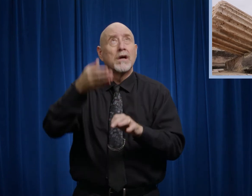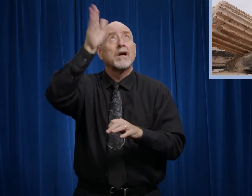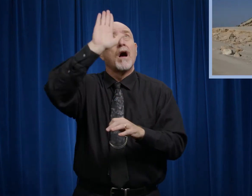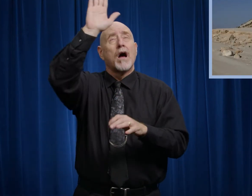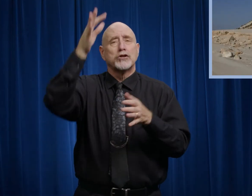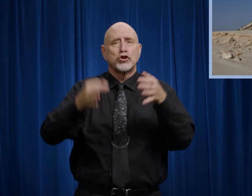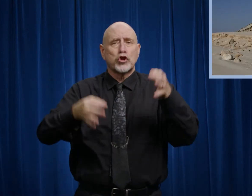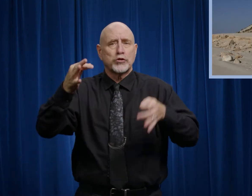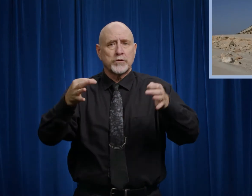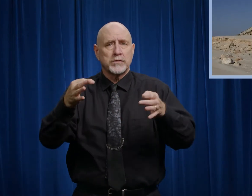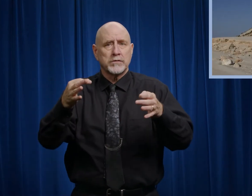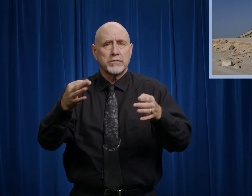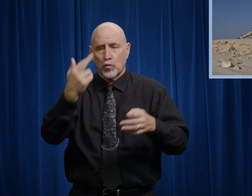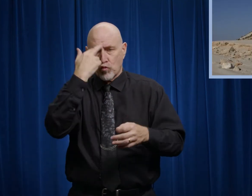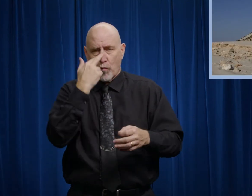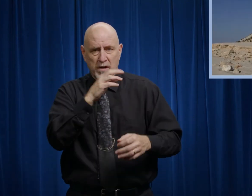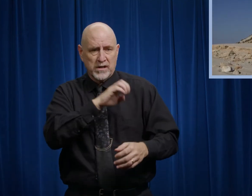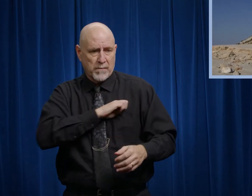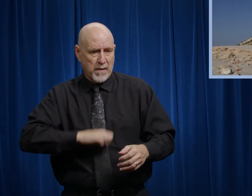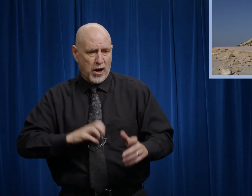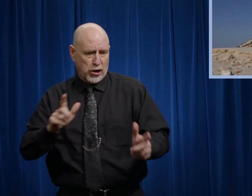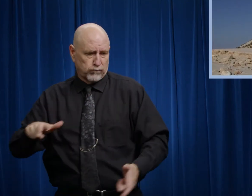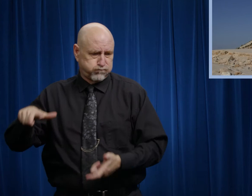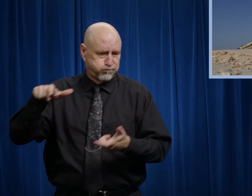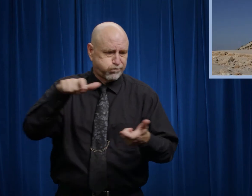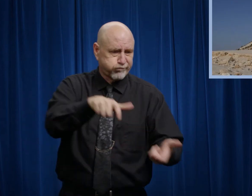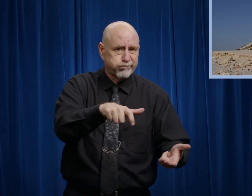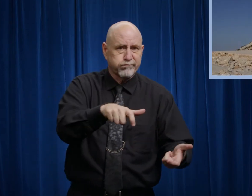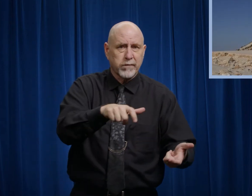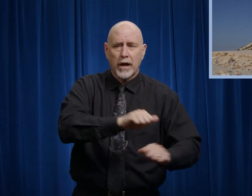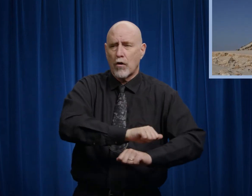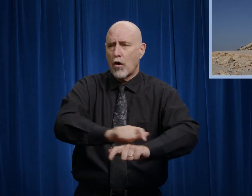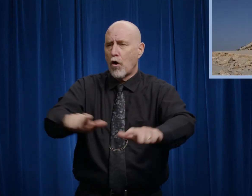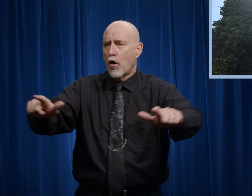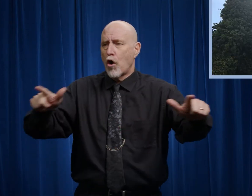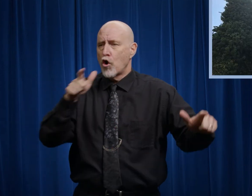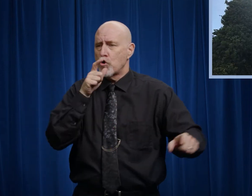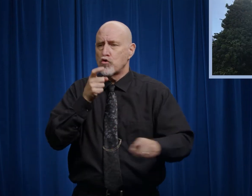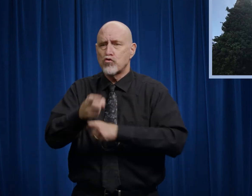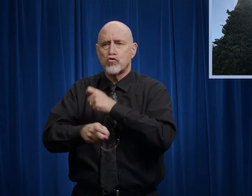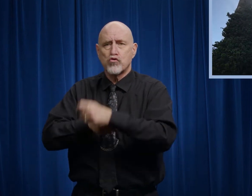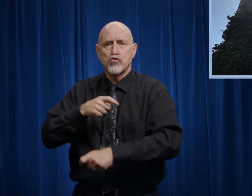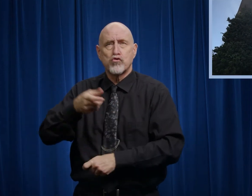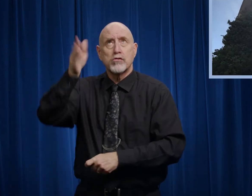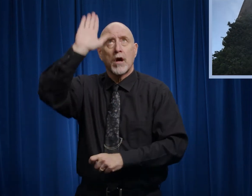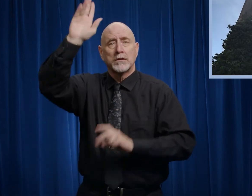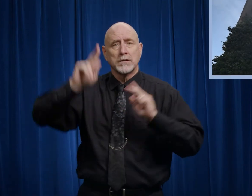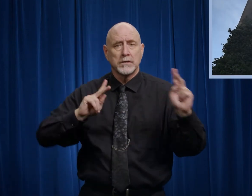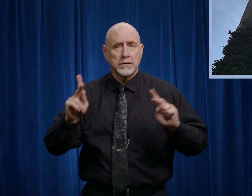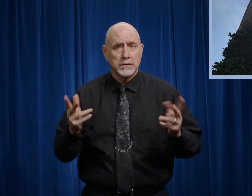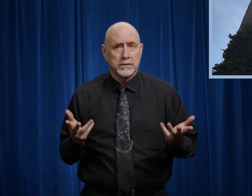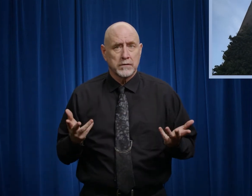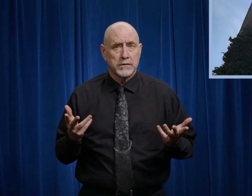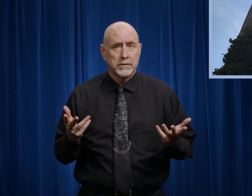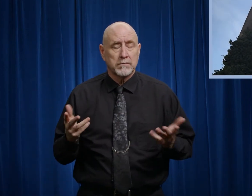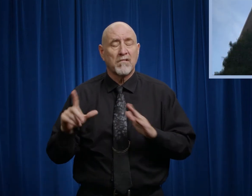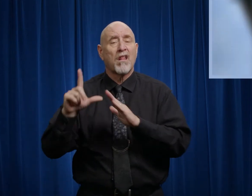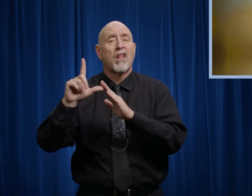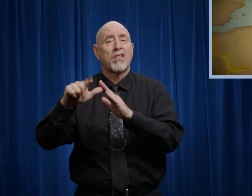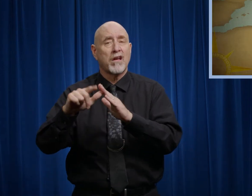God's judgment being poured out on the Roman Empire and on all those who had persecuted the children of